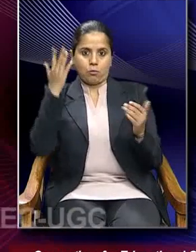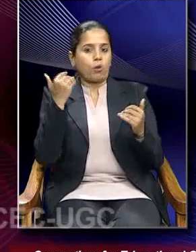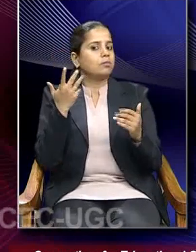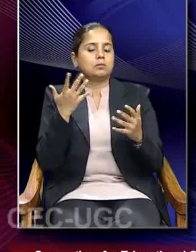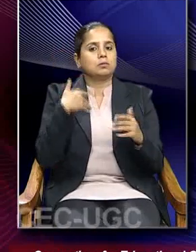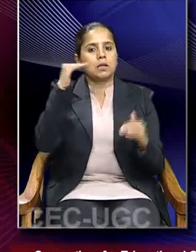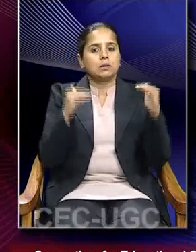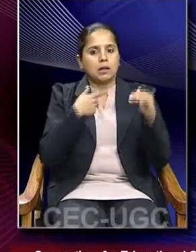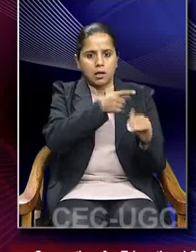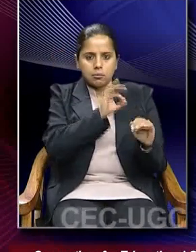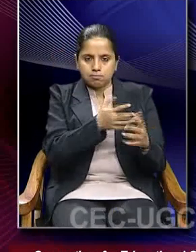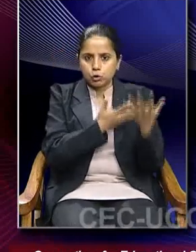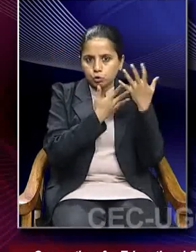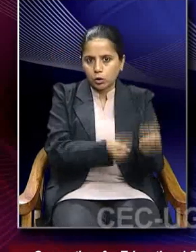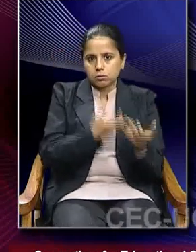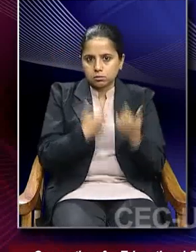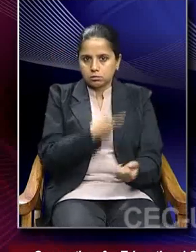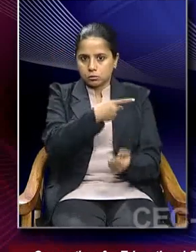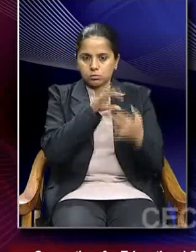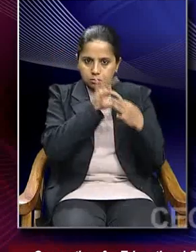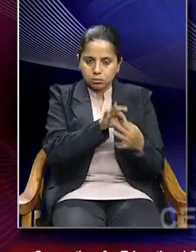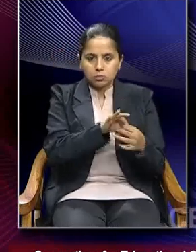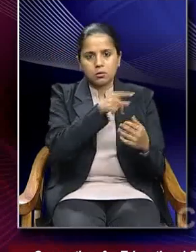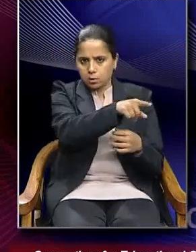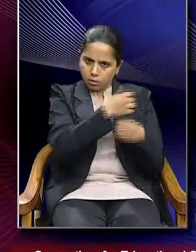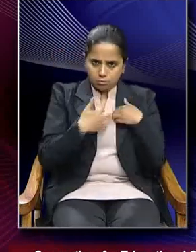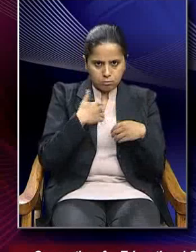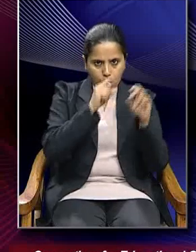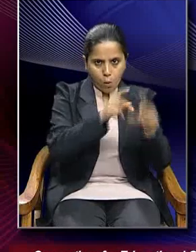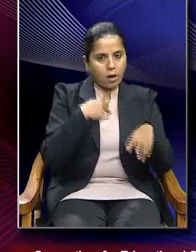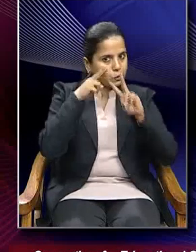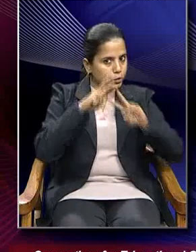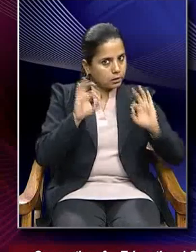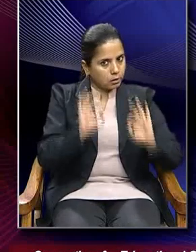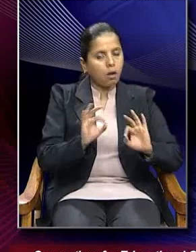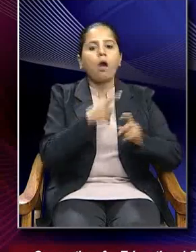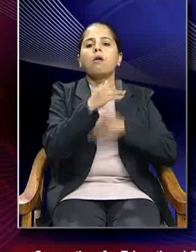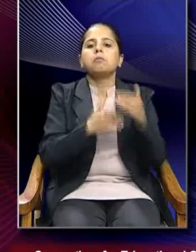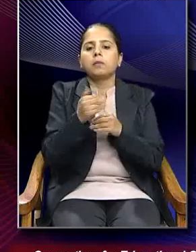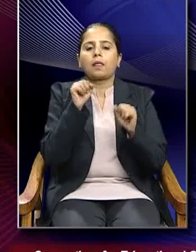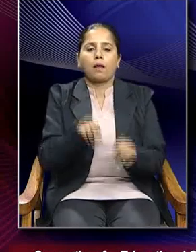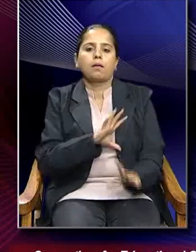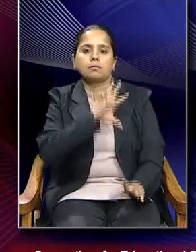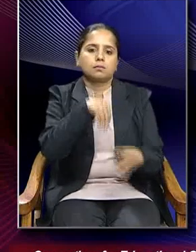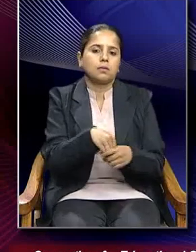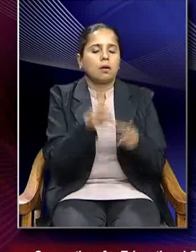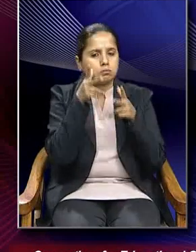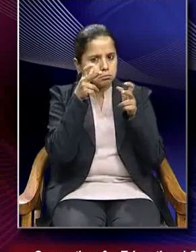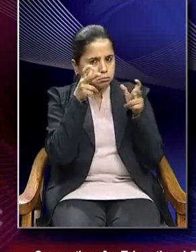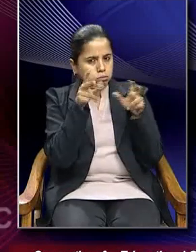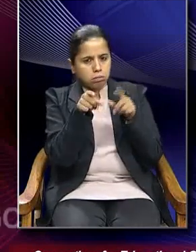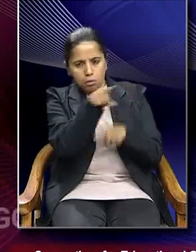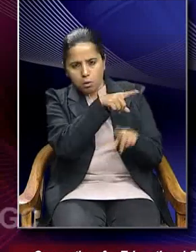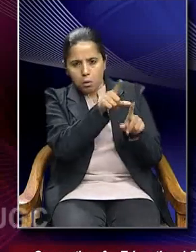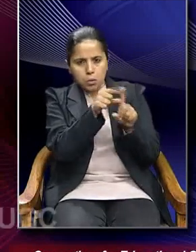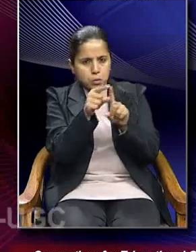the community which is interested in studying, and therefore kind of do a participant observation.